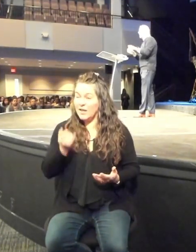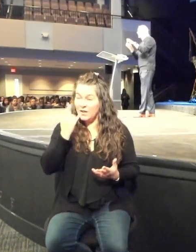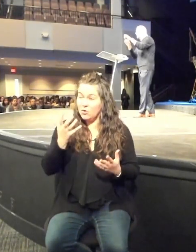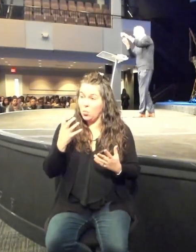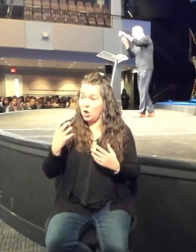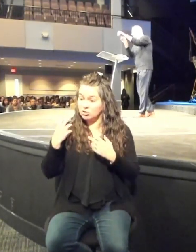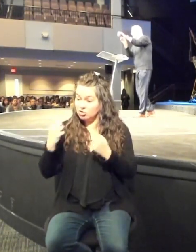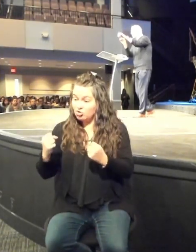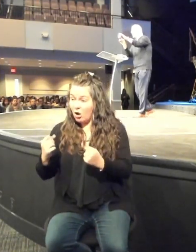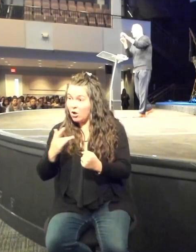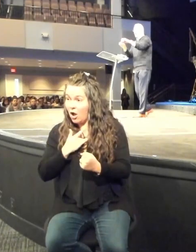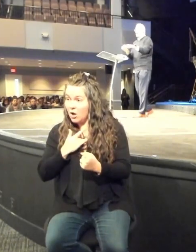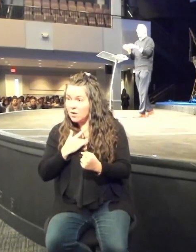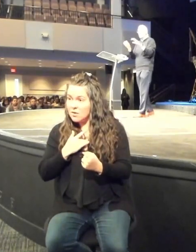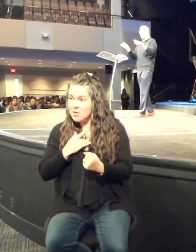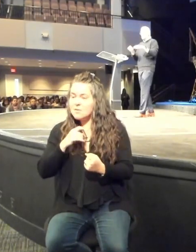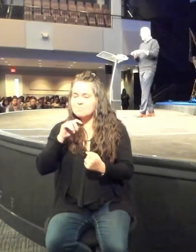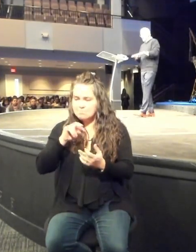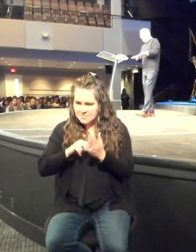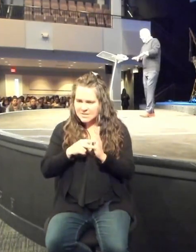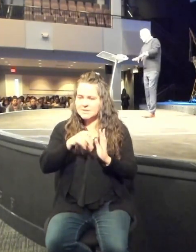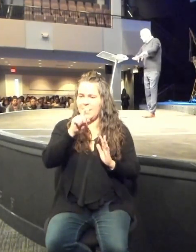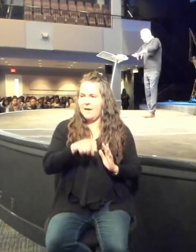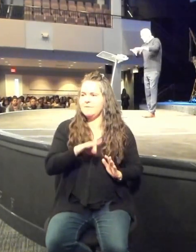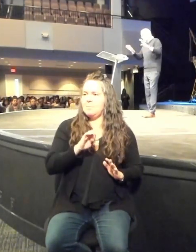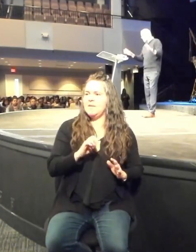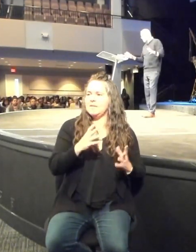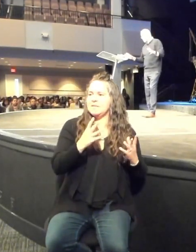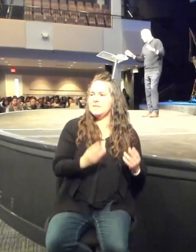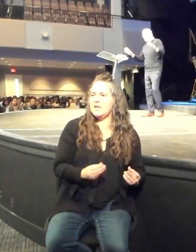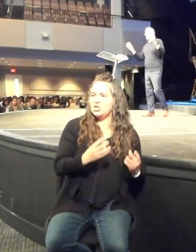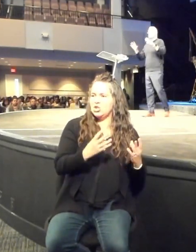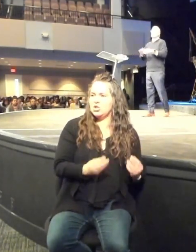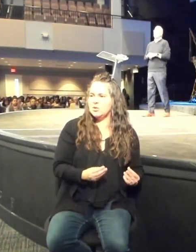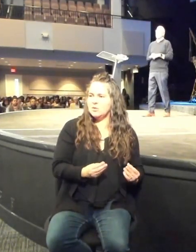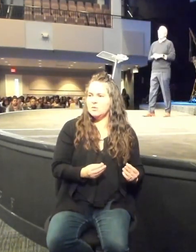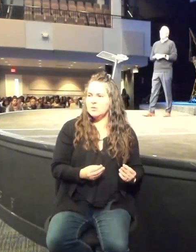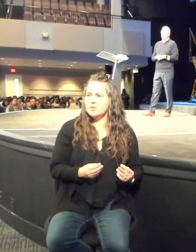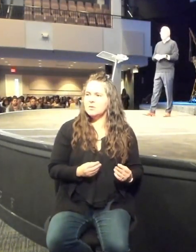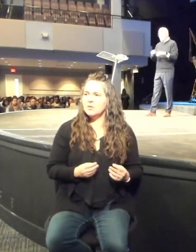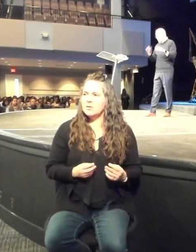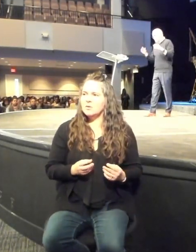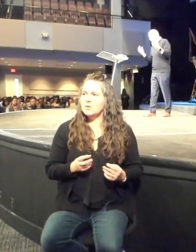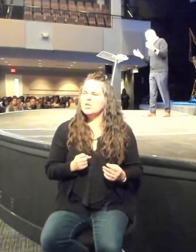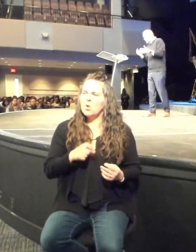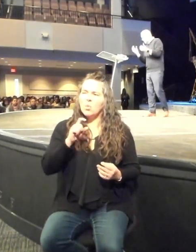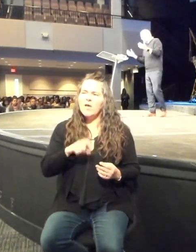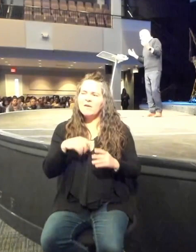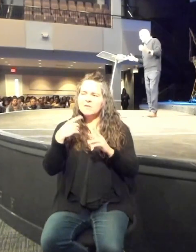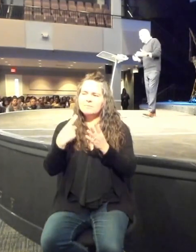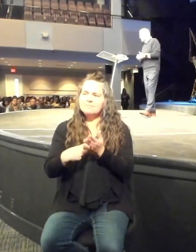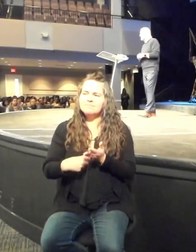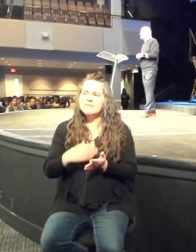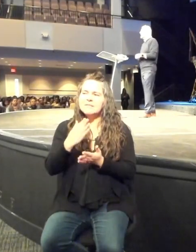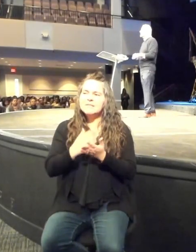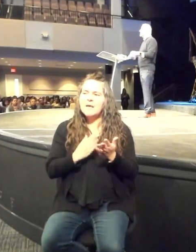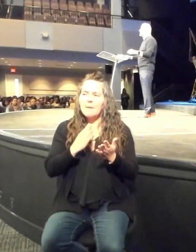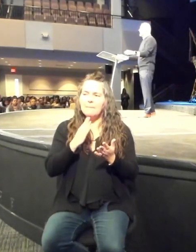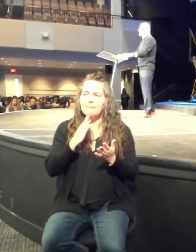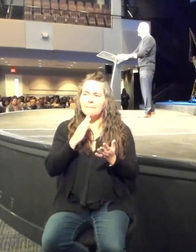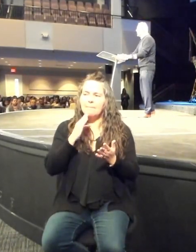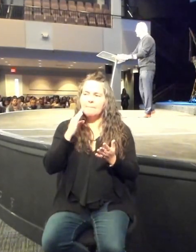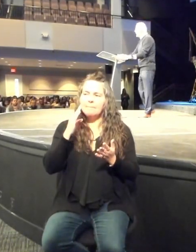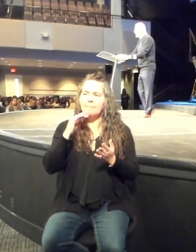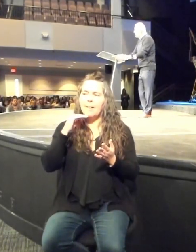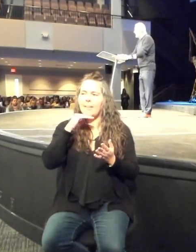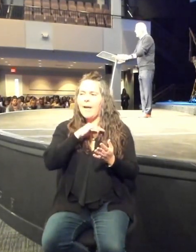heart, you must have a tender heart. And that means we have to debunk some myths. We have to break down some misconceptions. A lot